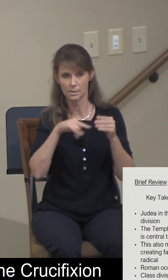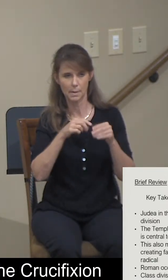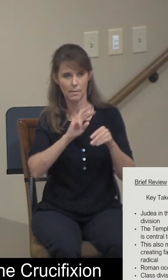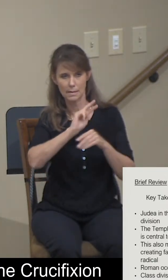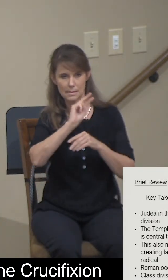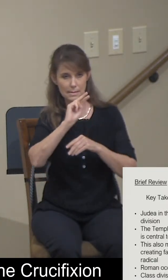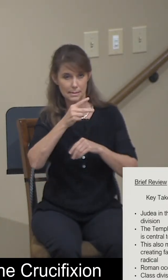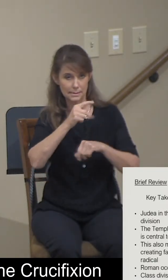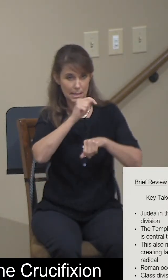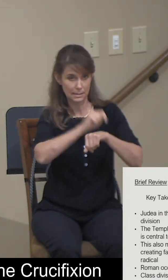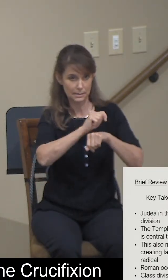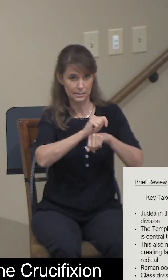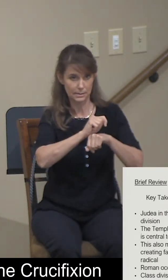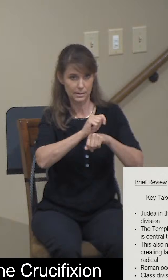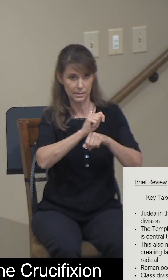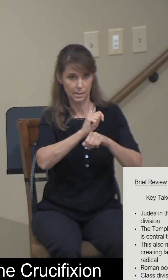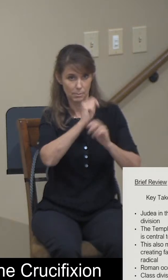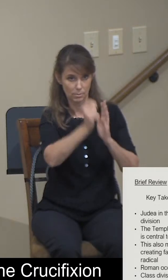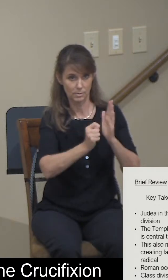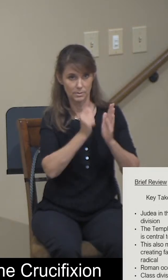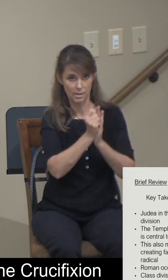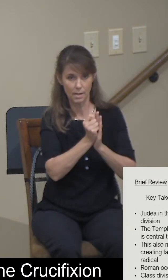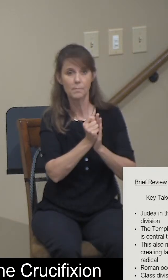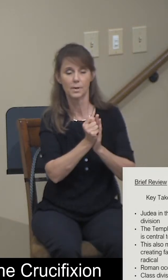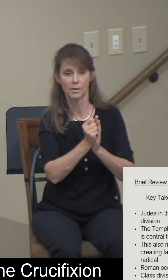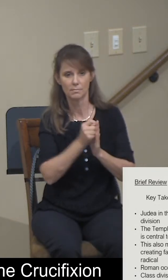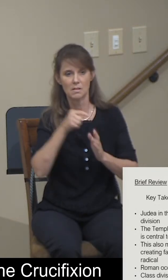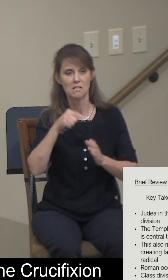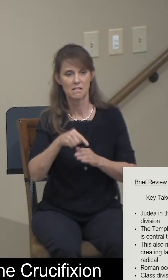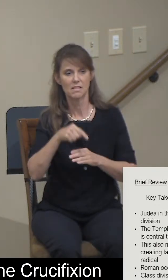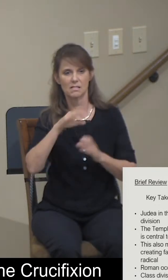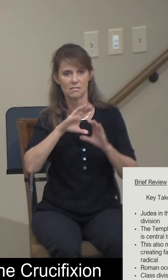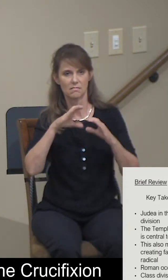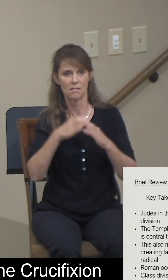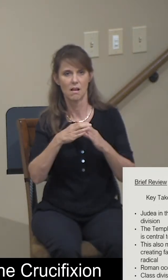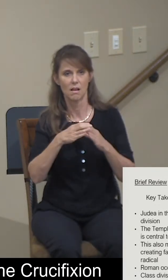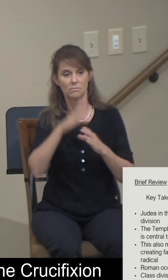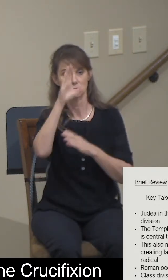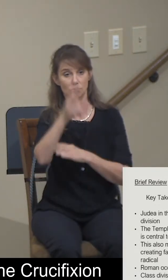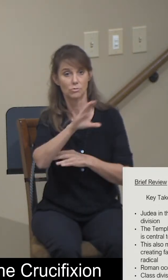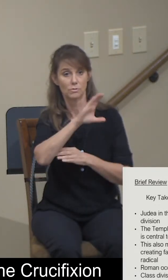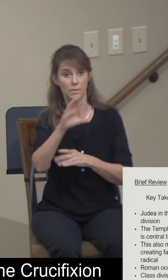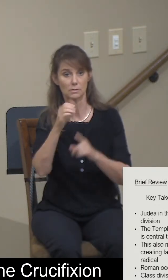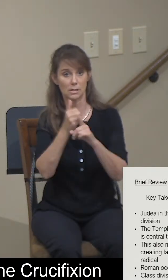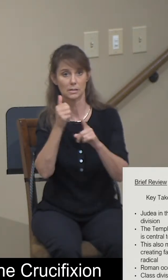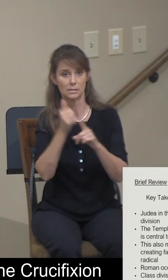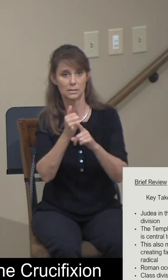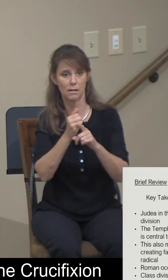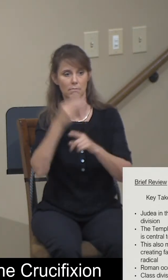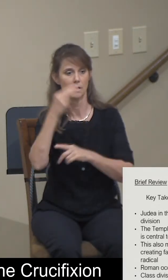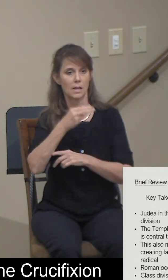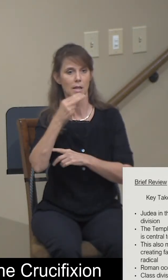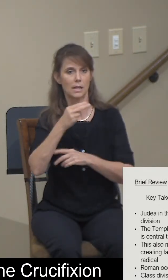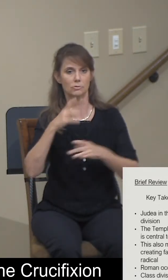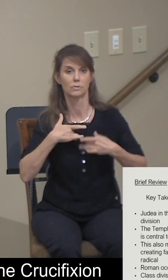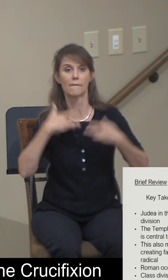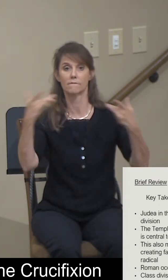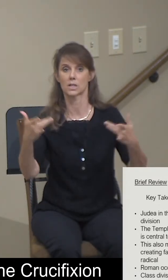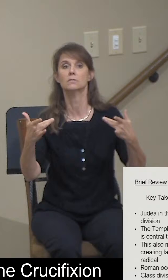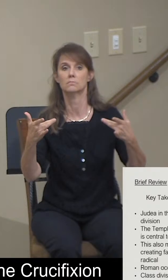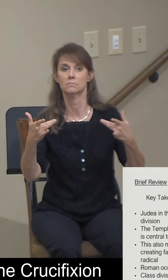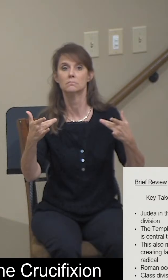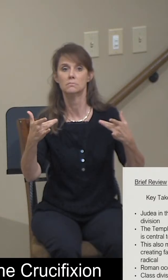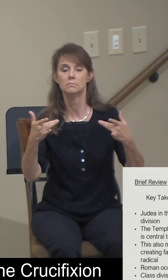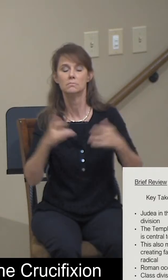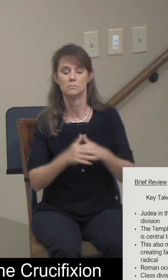these first few classes here, as we're treating the crucifixion as a historic event, what we're really doing is laying the groundwork. And some of these delve a little bit